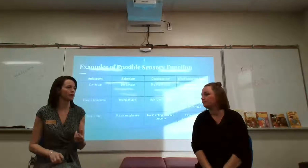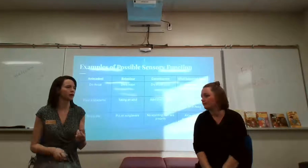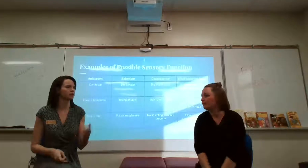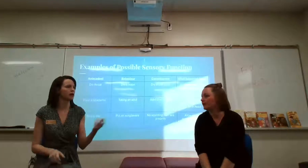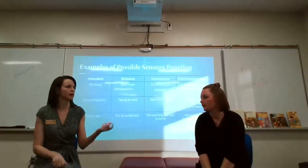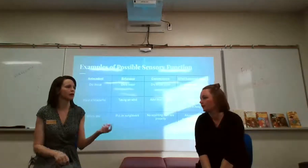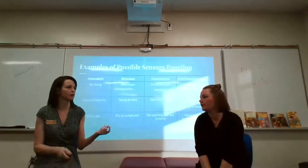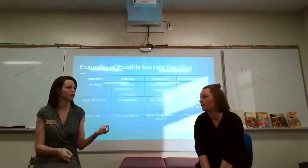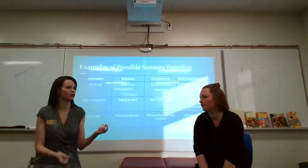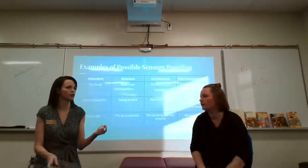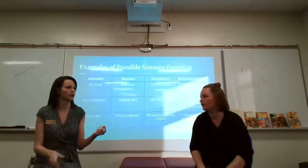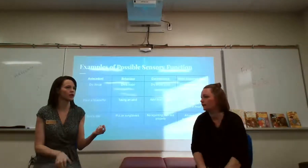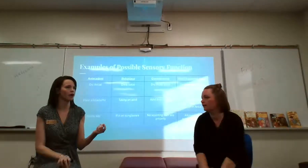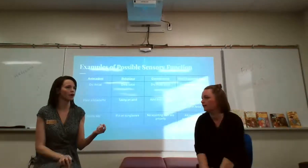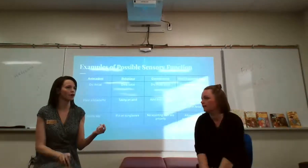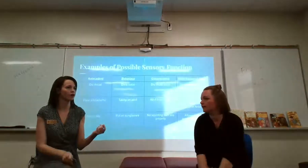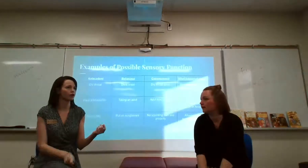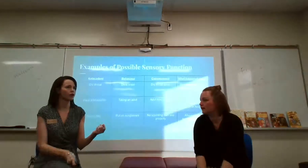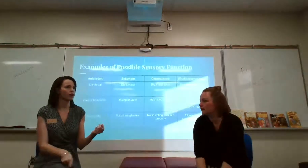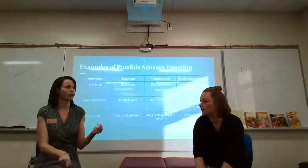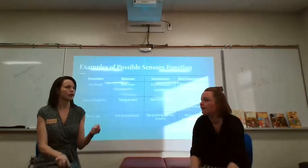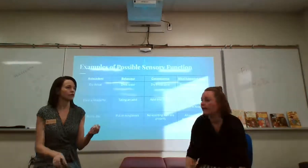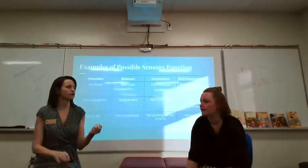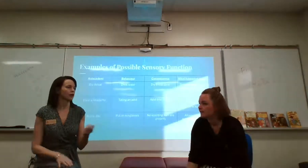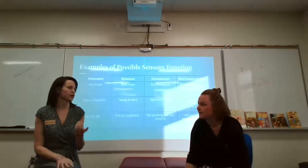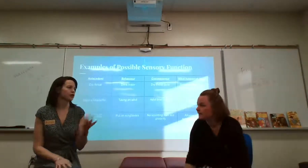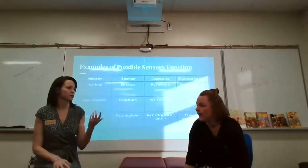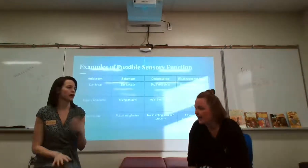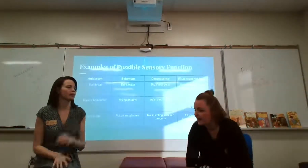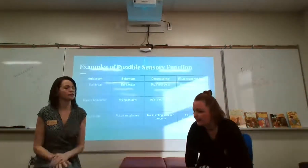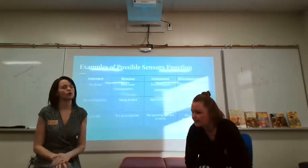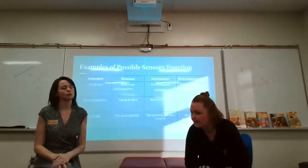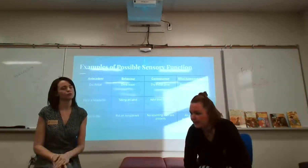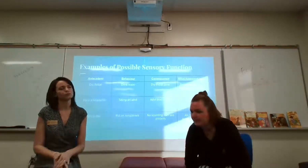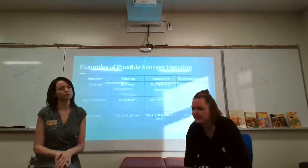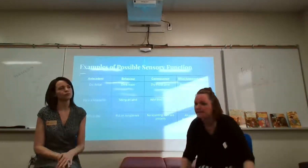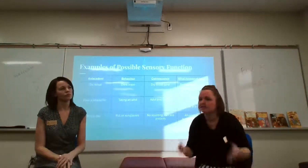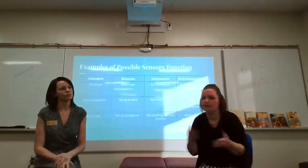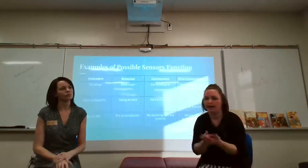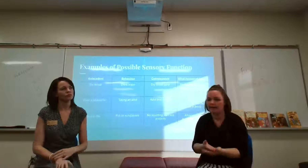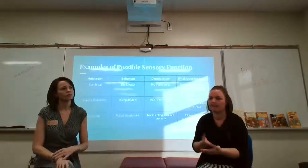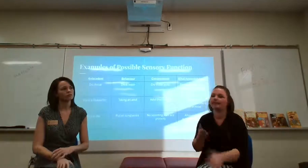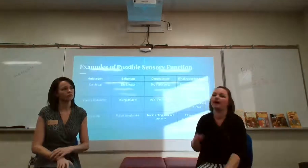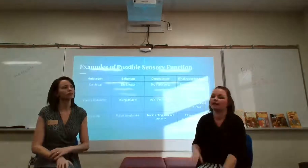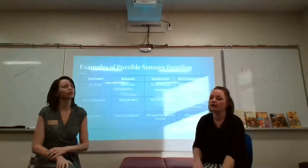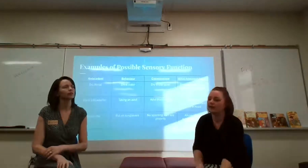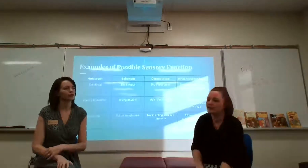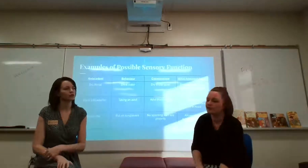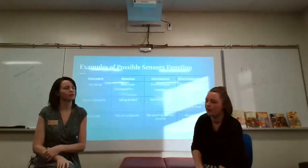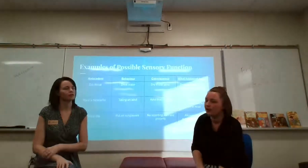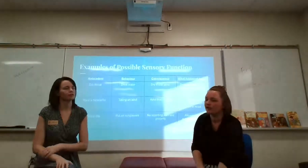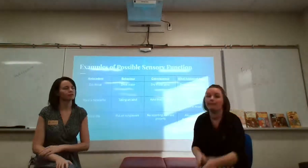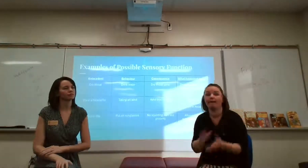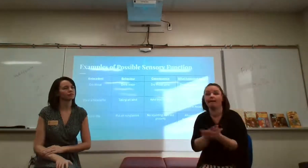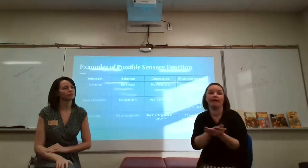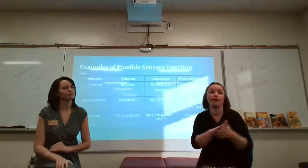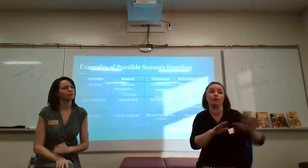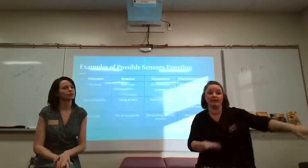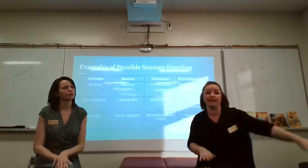because maybe he would do it in other situations. Yeah. Right? I mean, it's because he sits directly beside her. I mean, there's a lot going on. But again, it wasn't him that